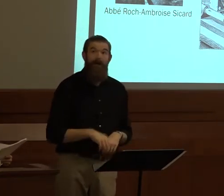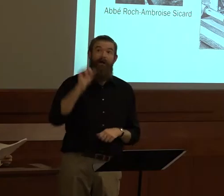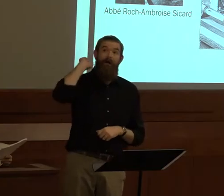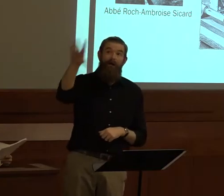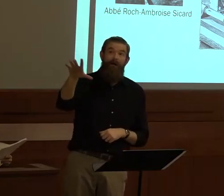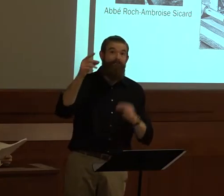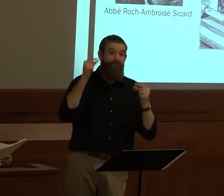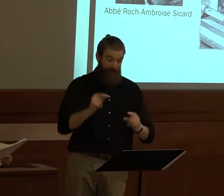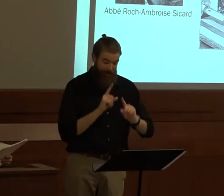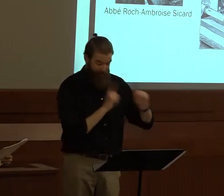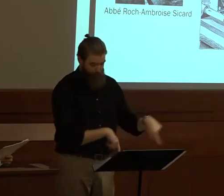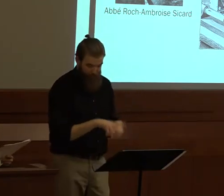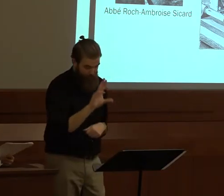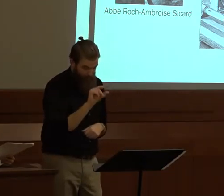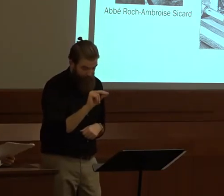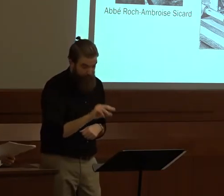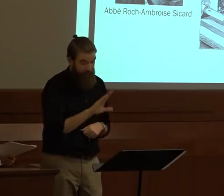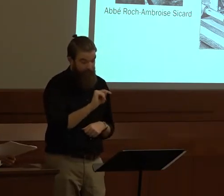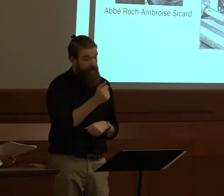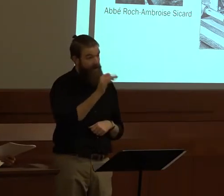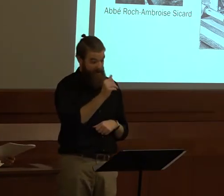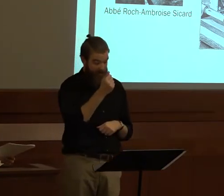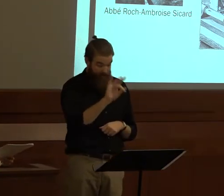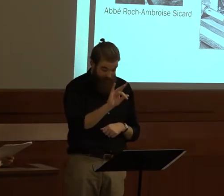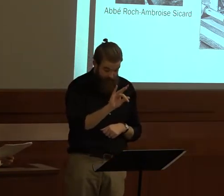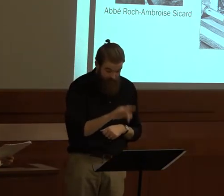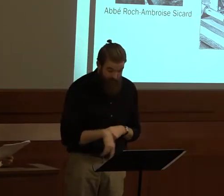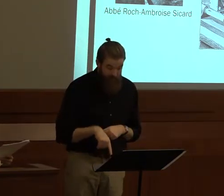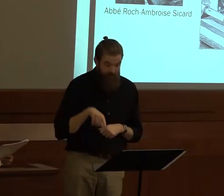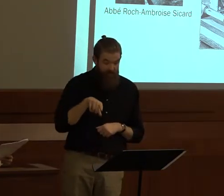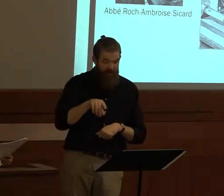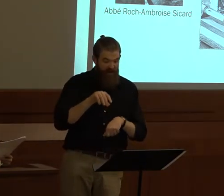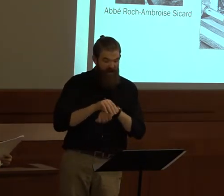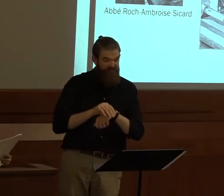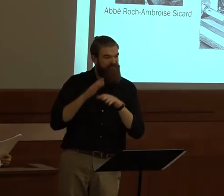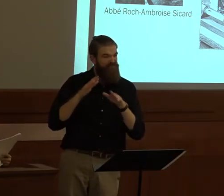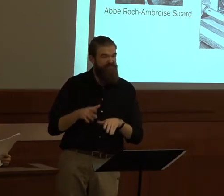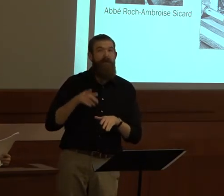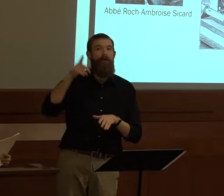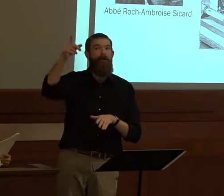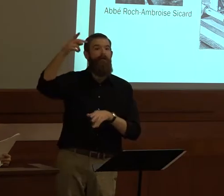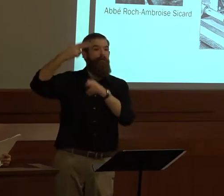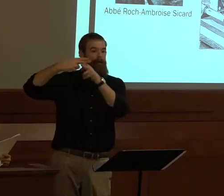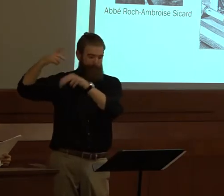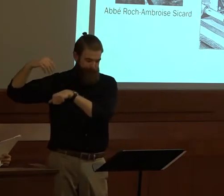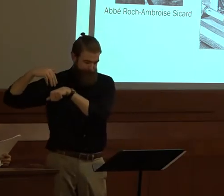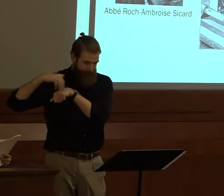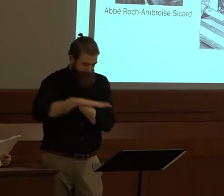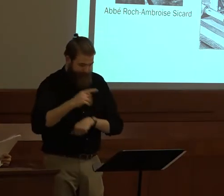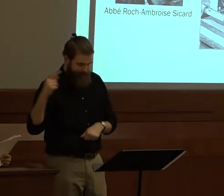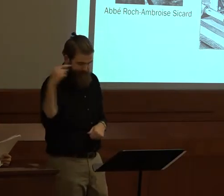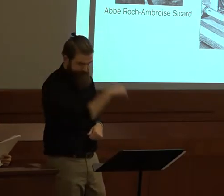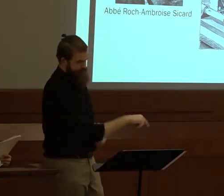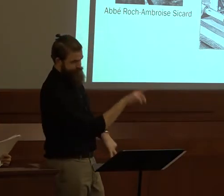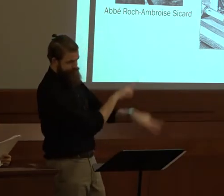friendly smile saying, "I hope the Holy Father will accept you." In February